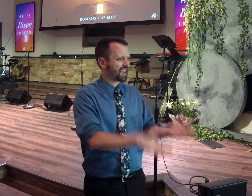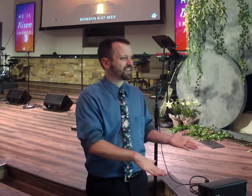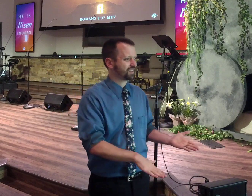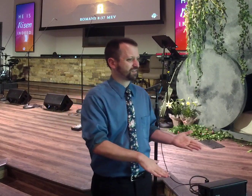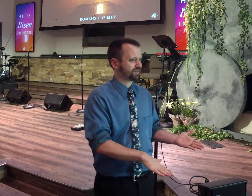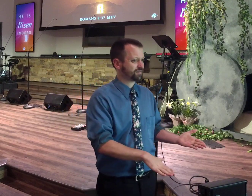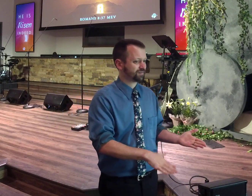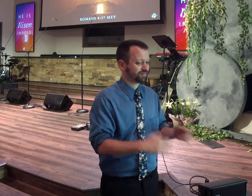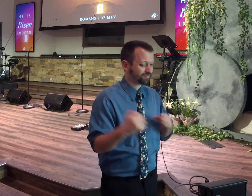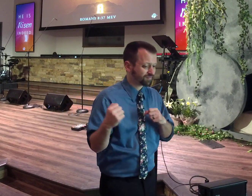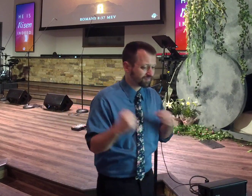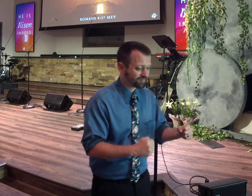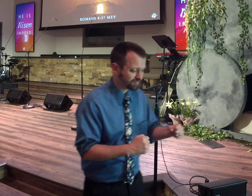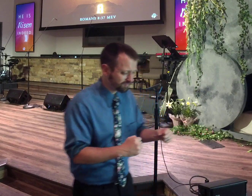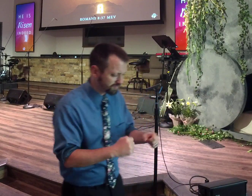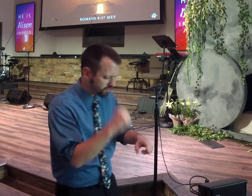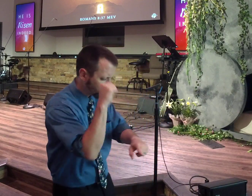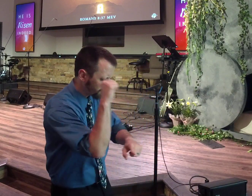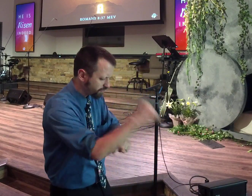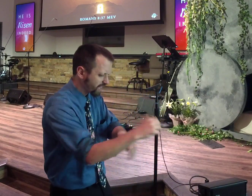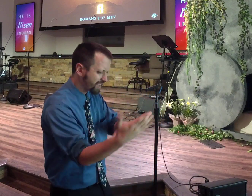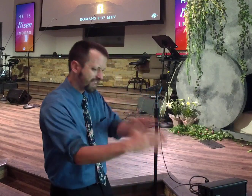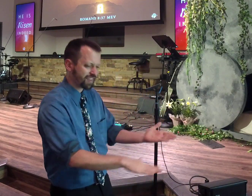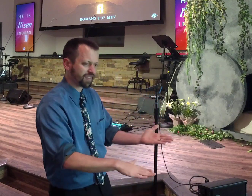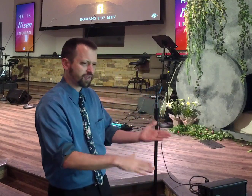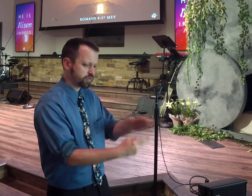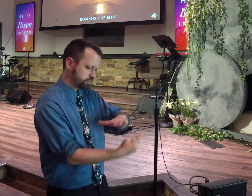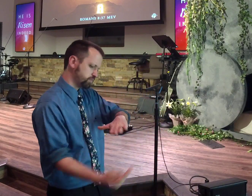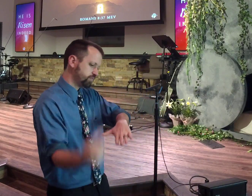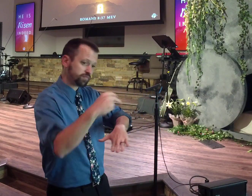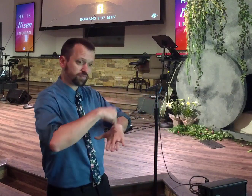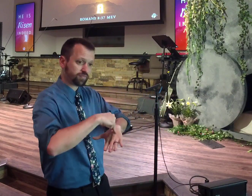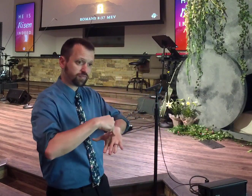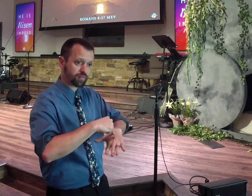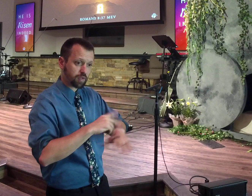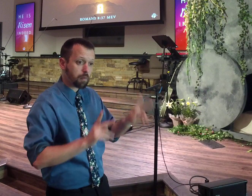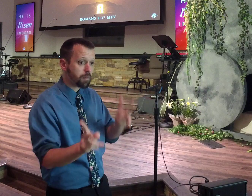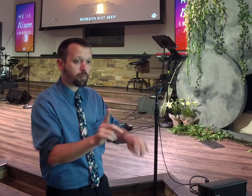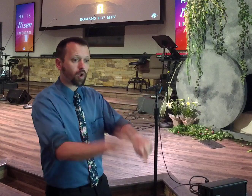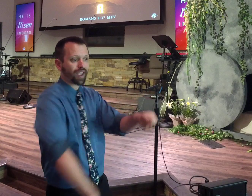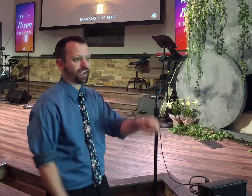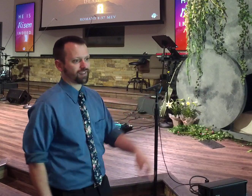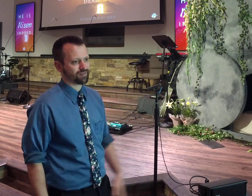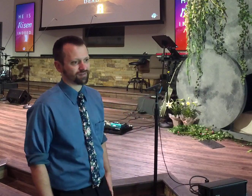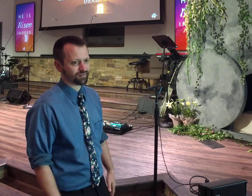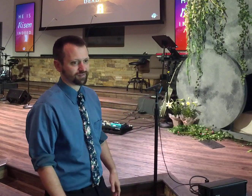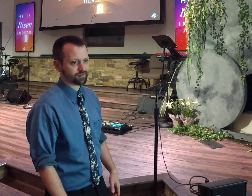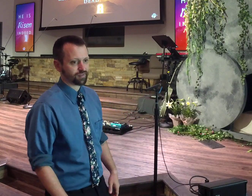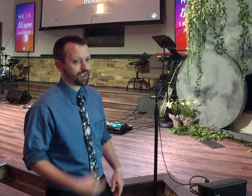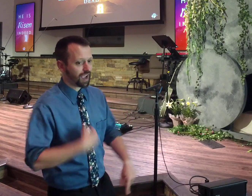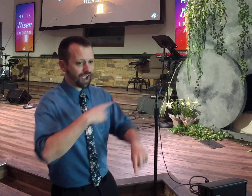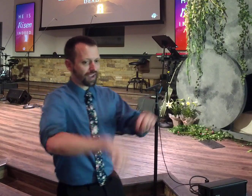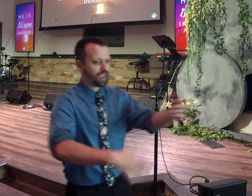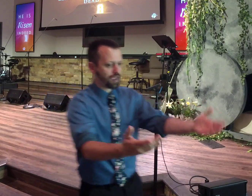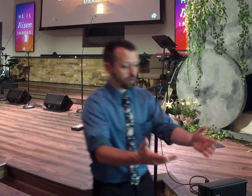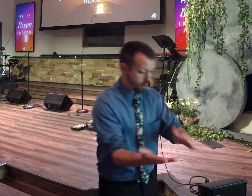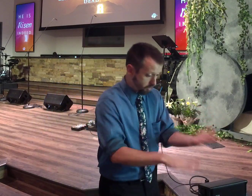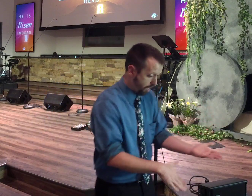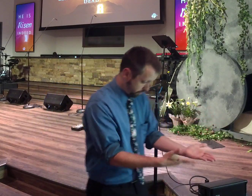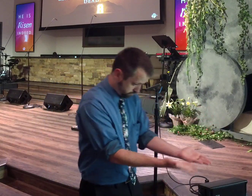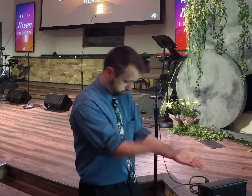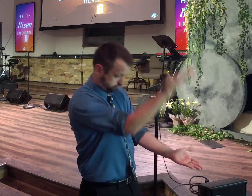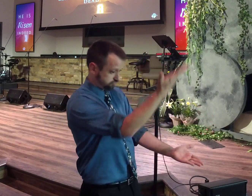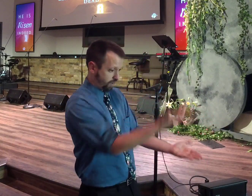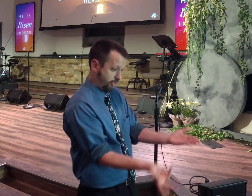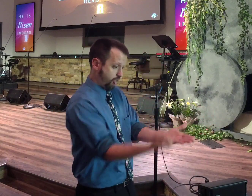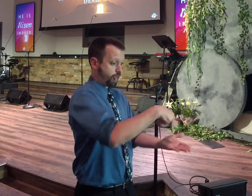power to defeat death, to rise from the dead, is beyond all human ability. I can't raise you from the dead.